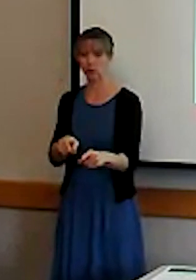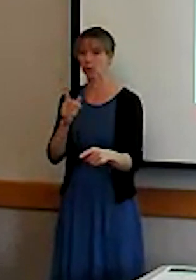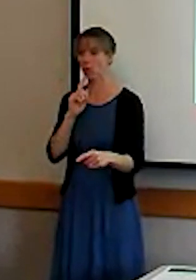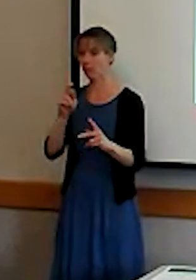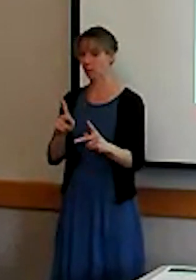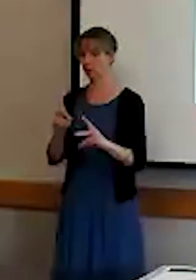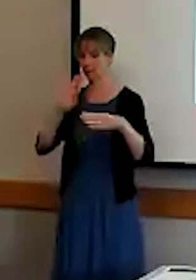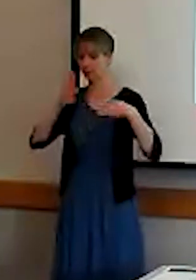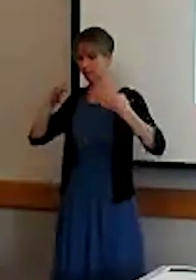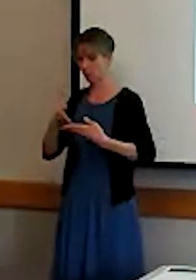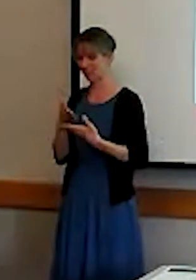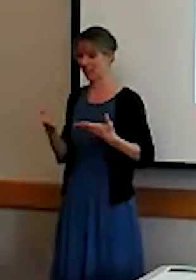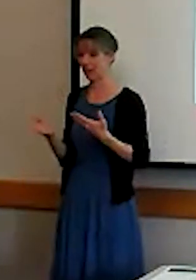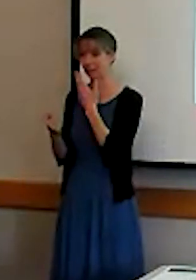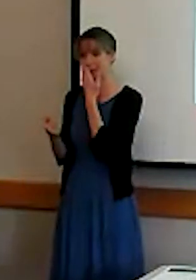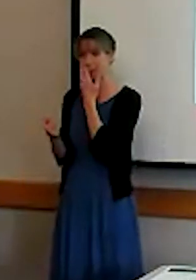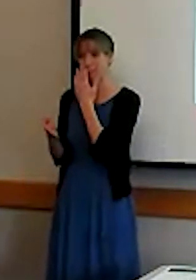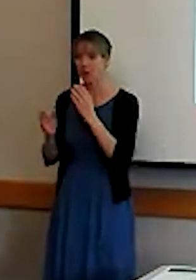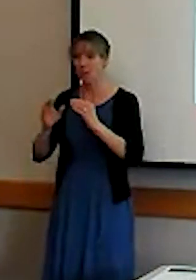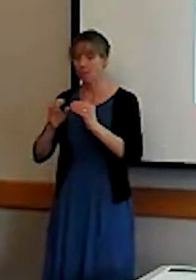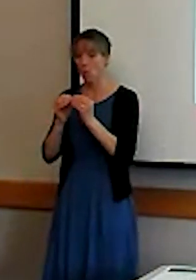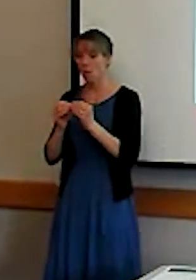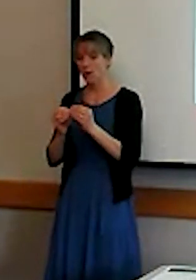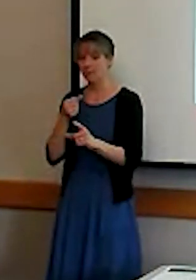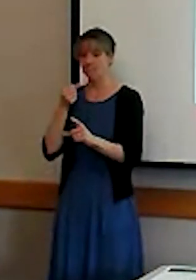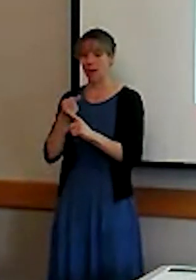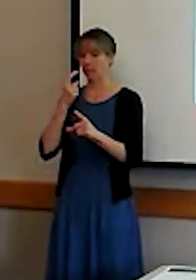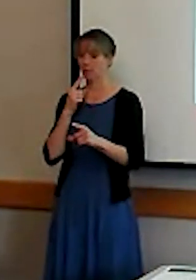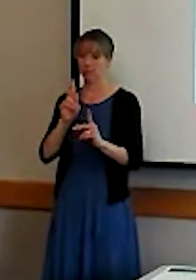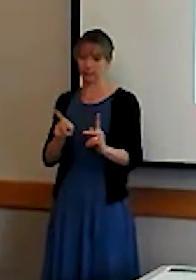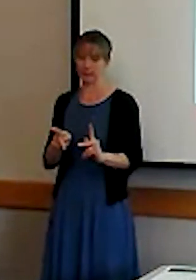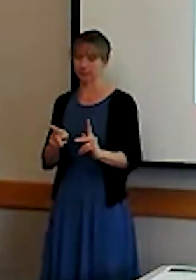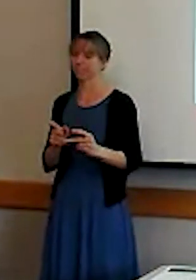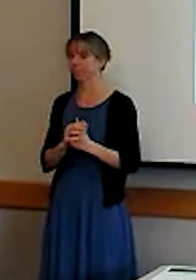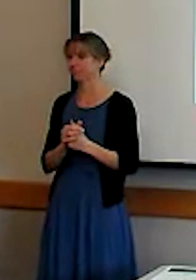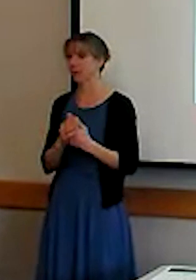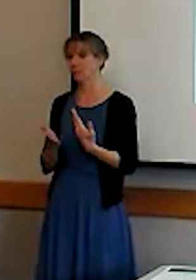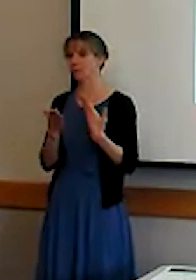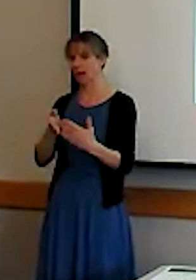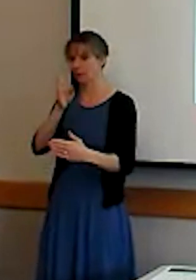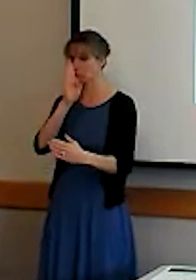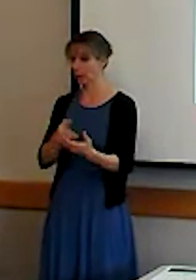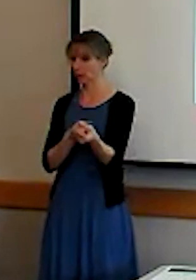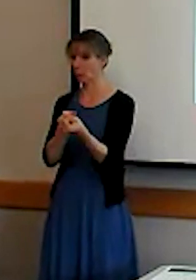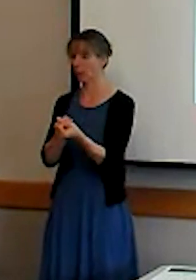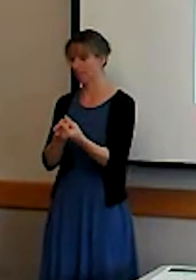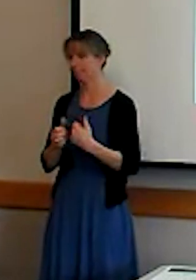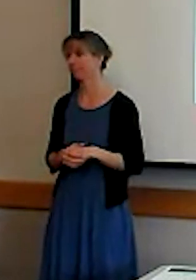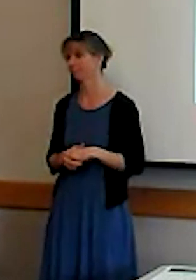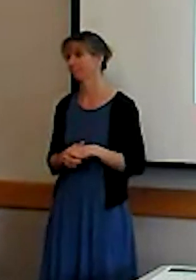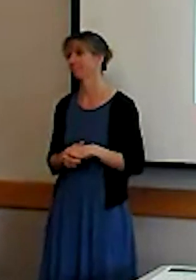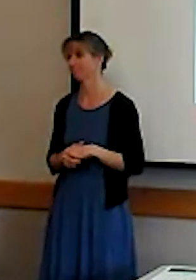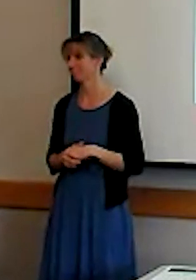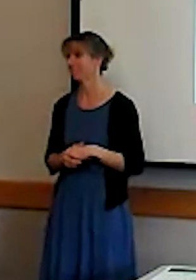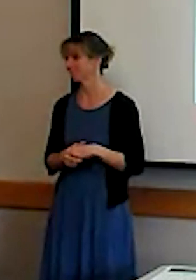care attendant can focus on things that are even more impactful, at that time, providing direct support. So